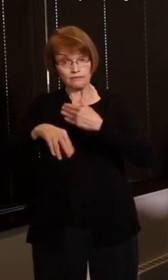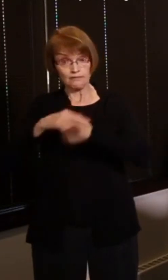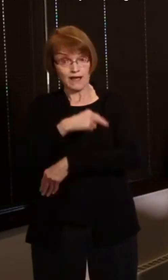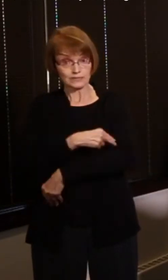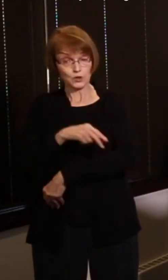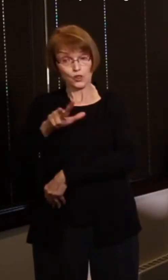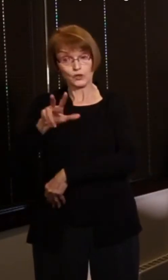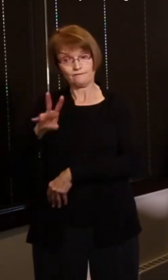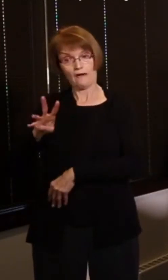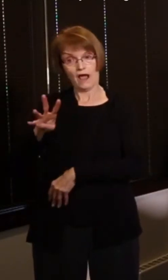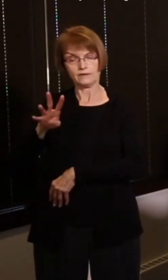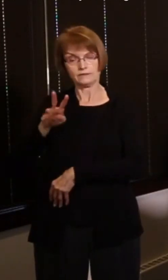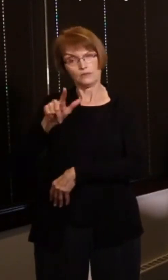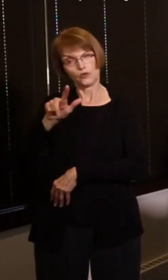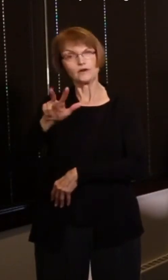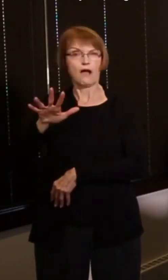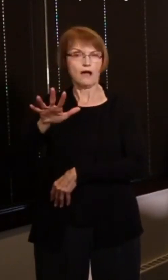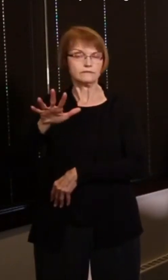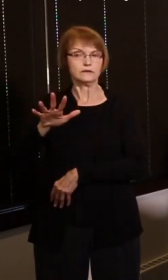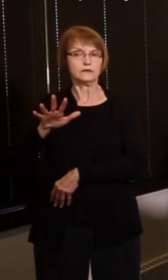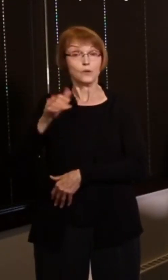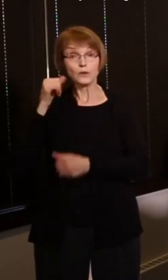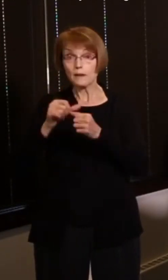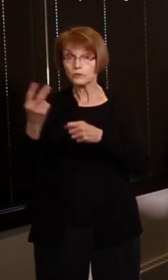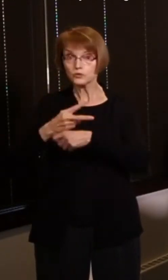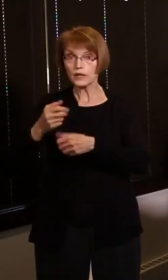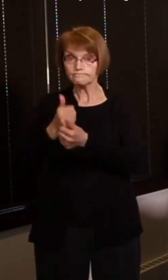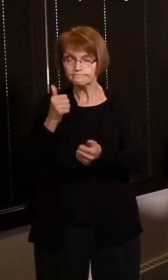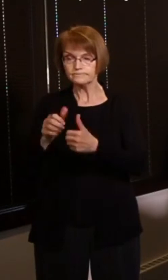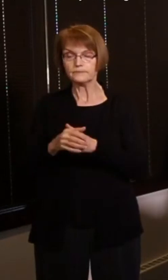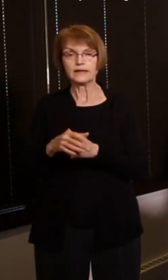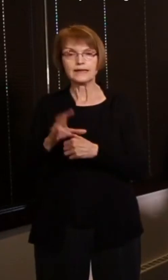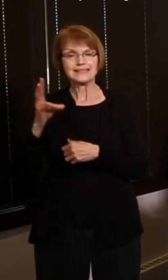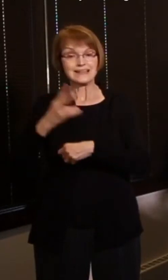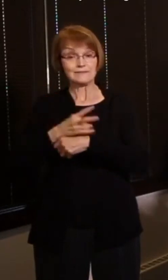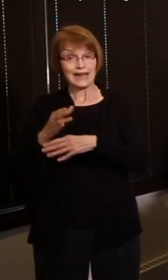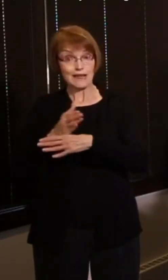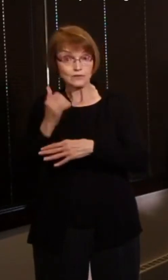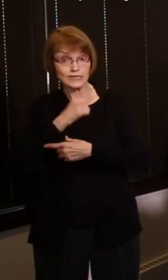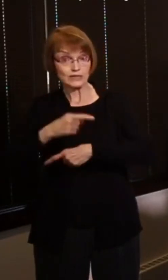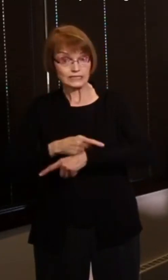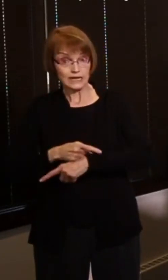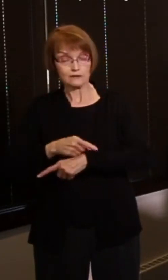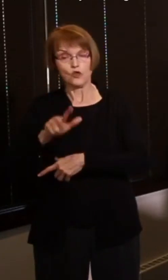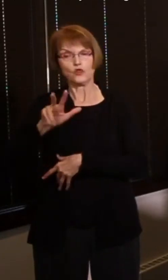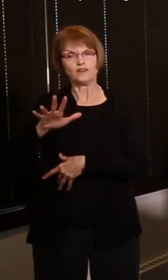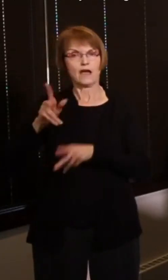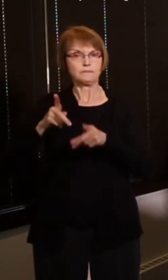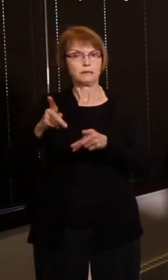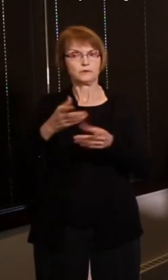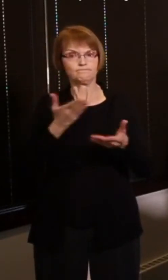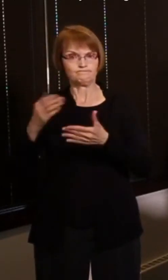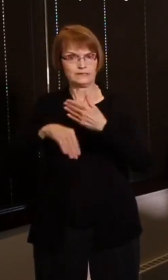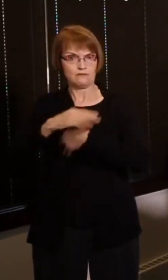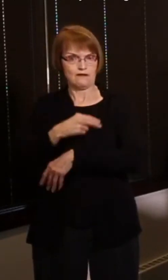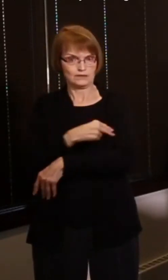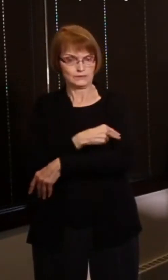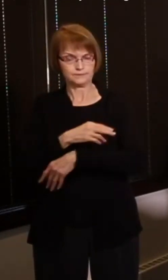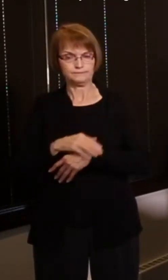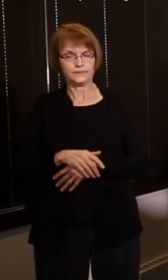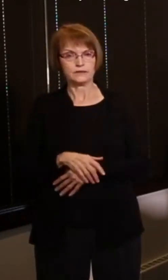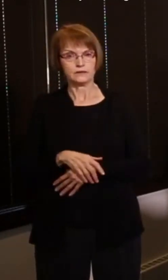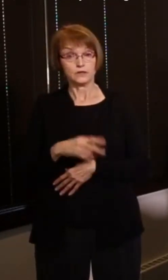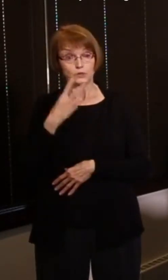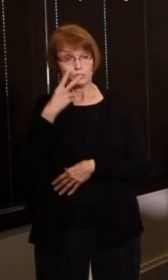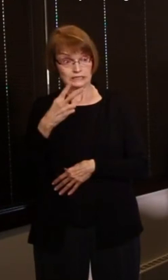remember, that's delayed by about 48 hours. And our 7-day moving average is also sitting at 35. So as you can see, looking at the